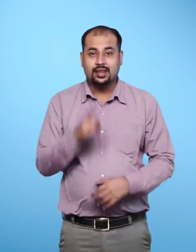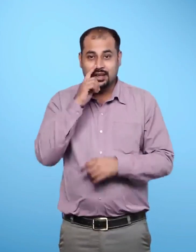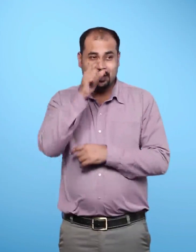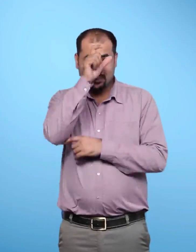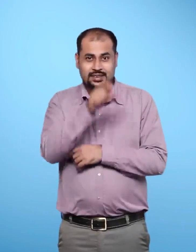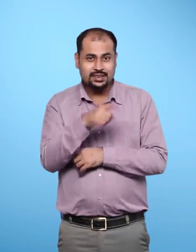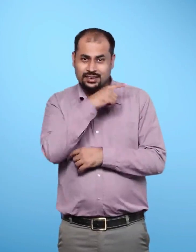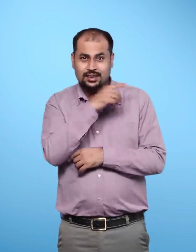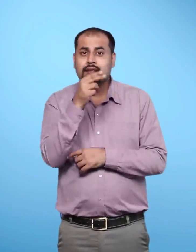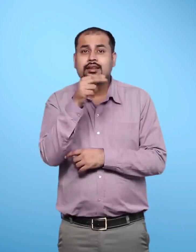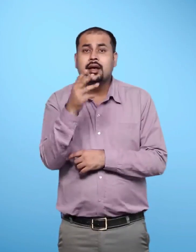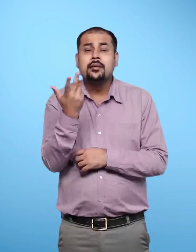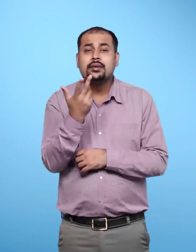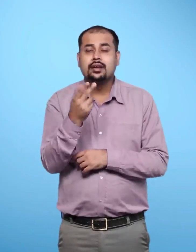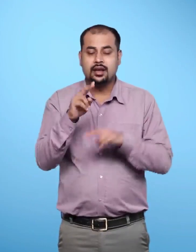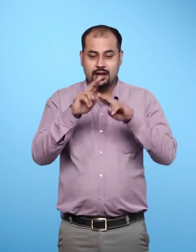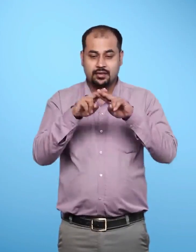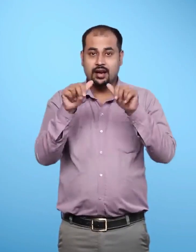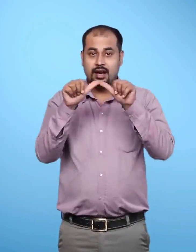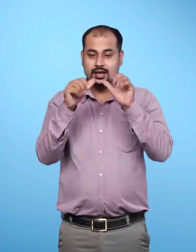who can hardly carry the big kingfish.